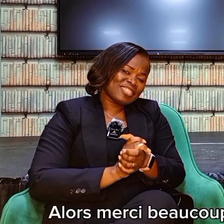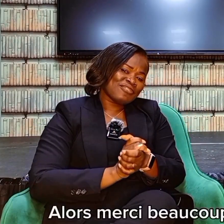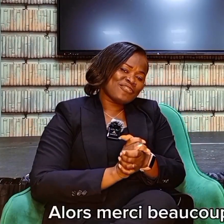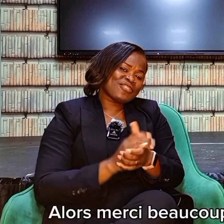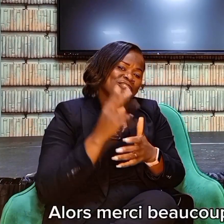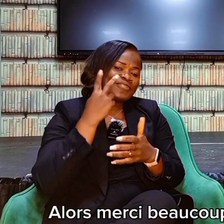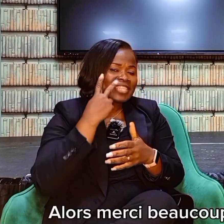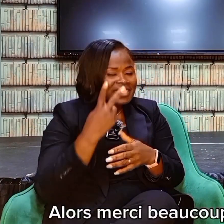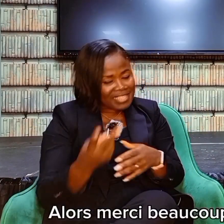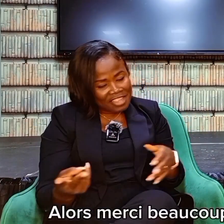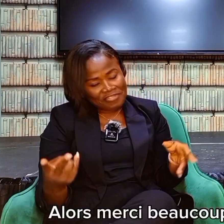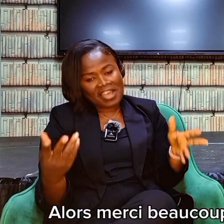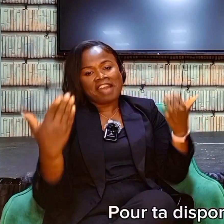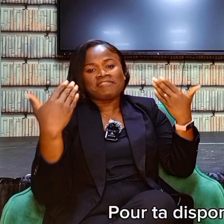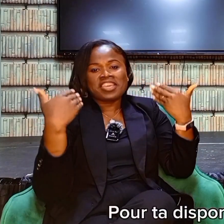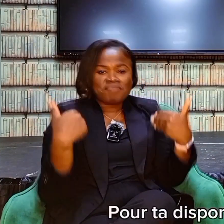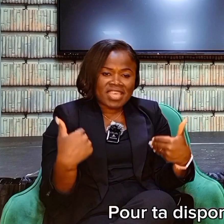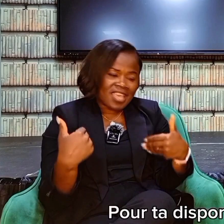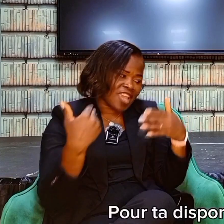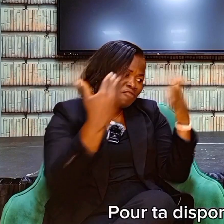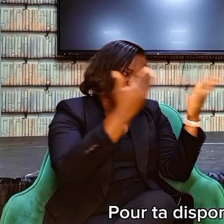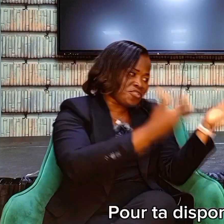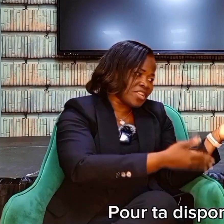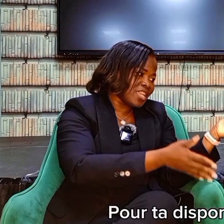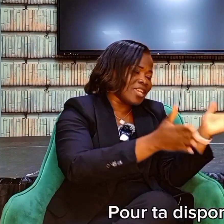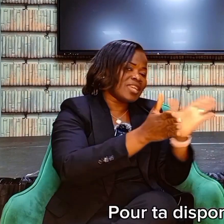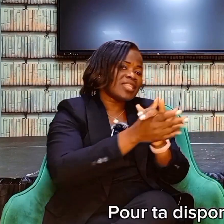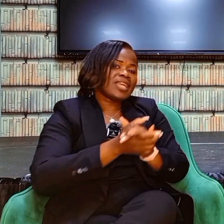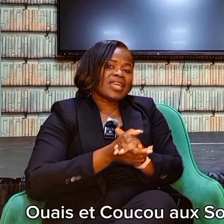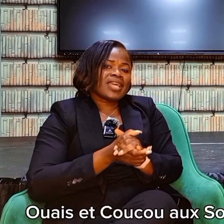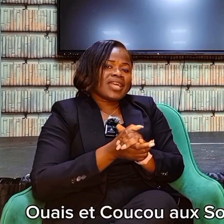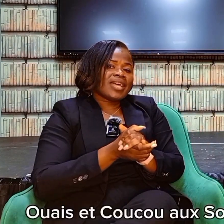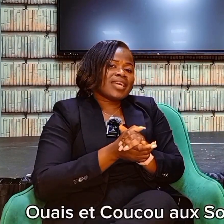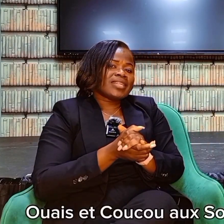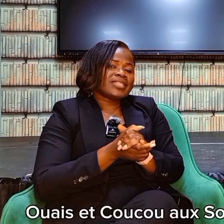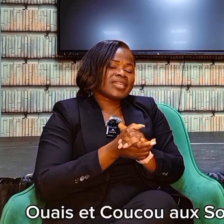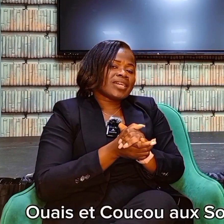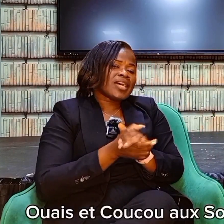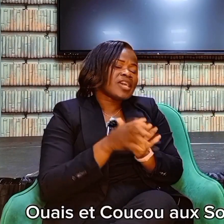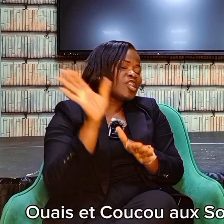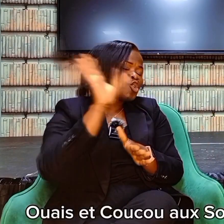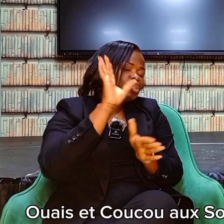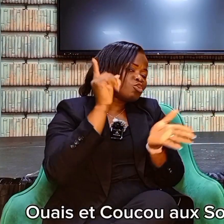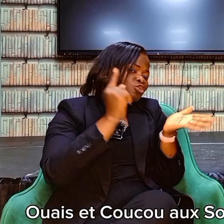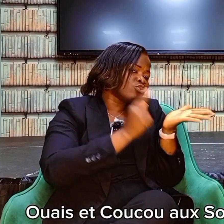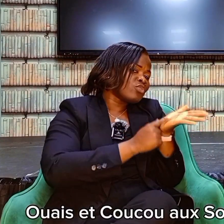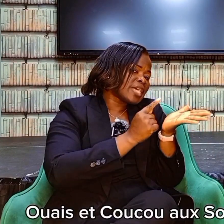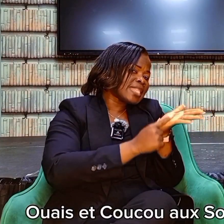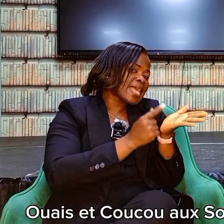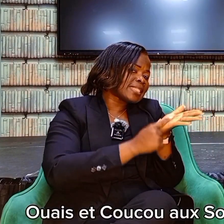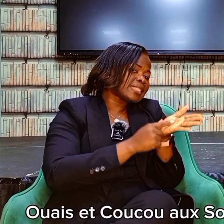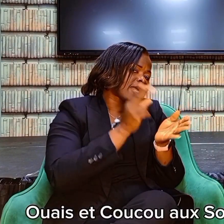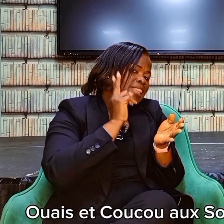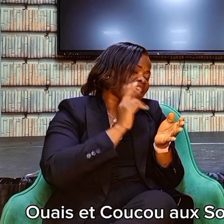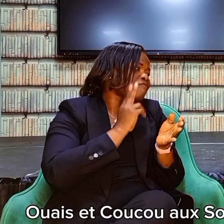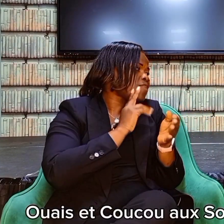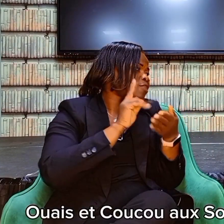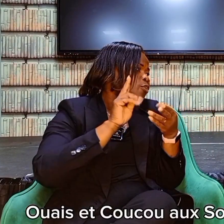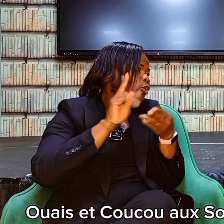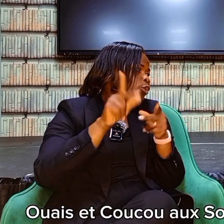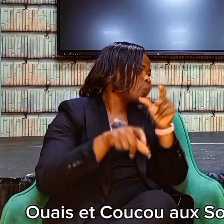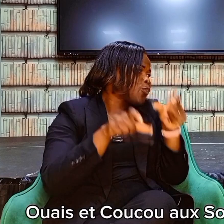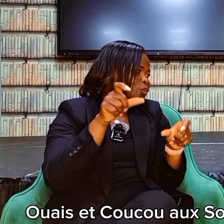much for watching, for having me in Moreen. Yeah. And hello to Uganda's